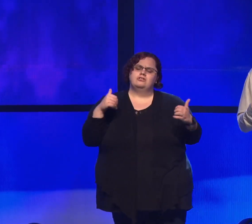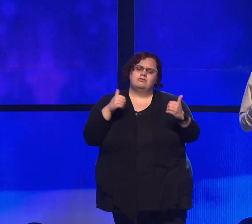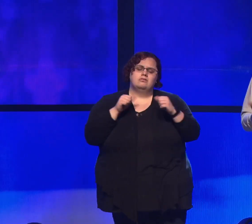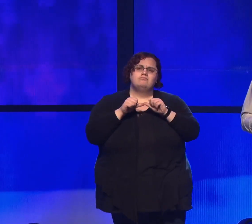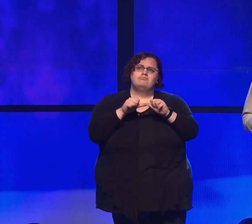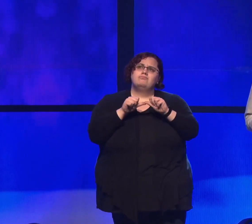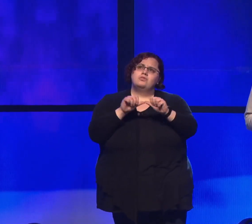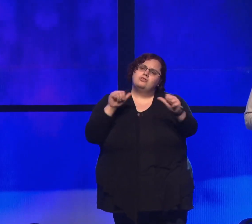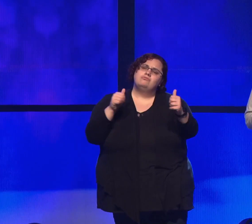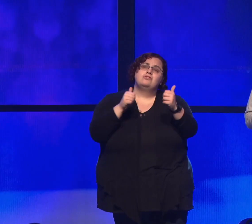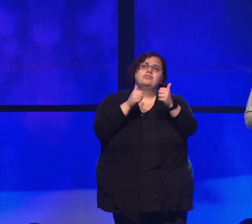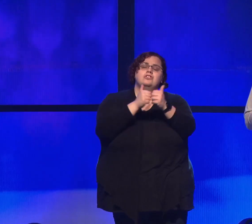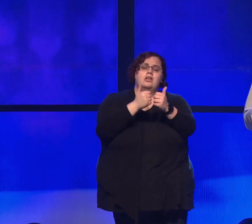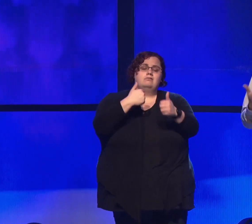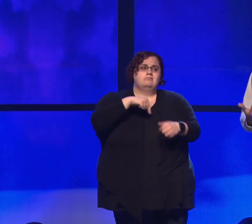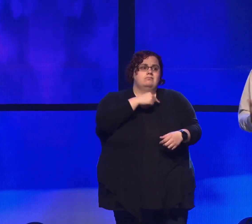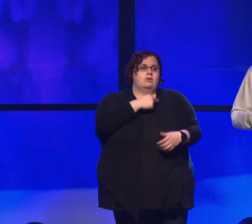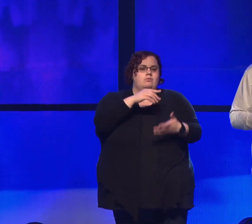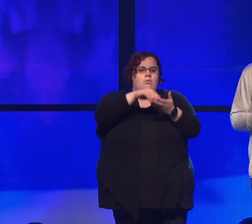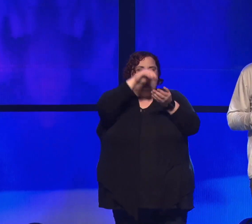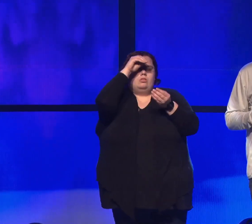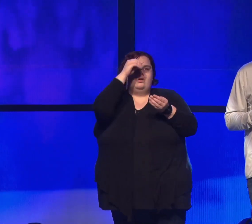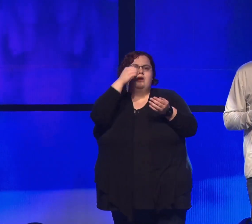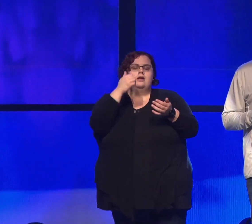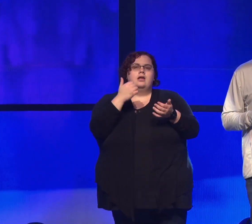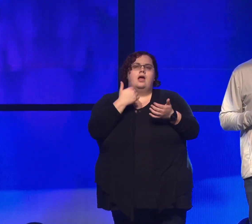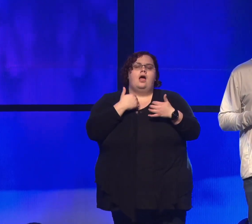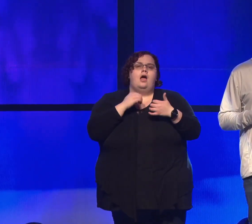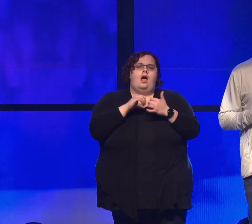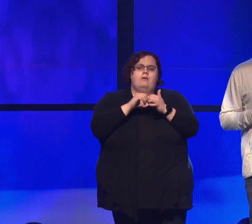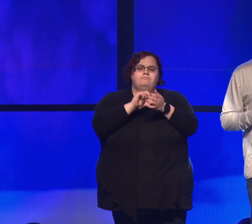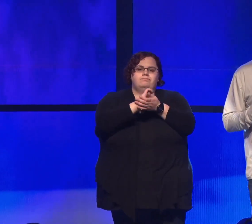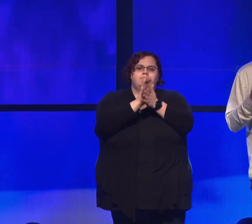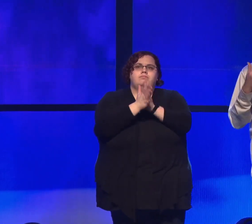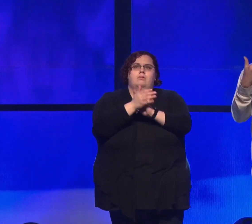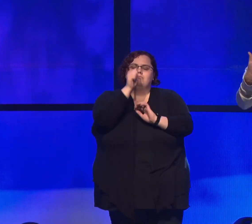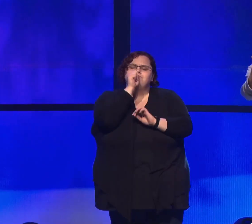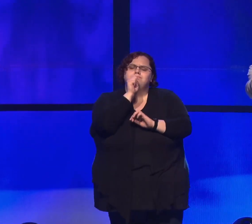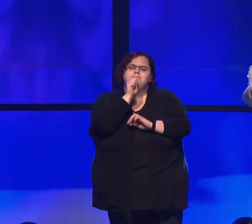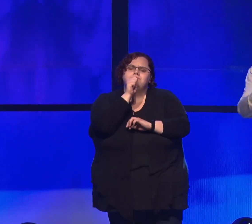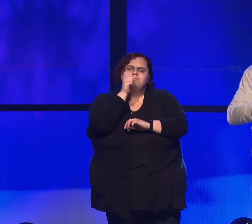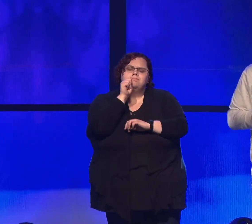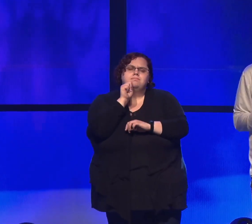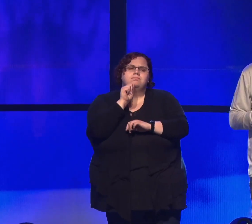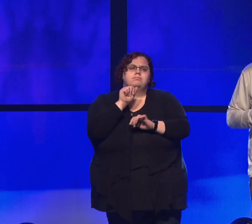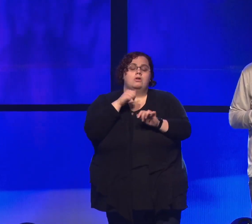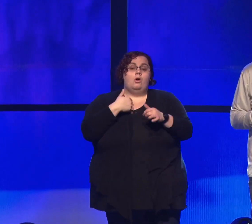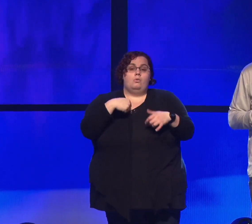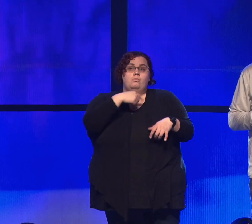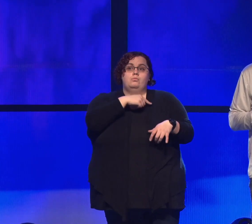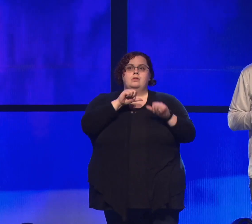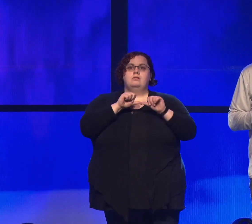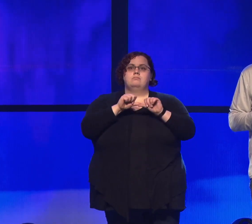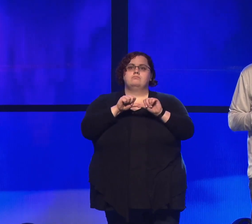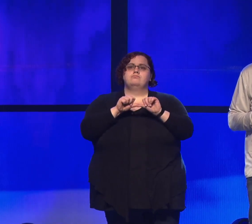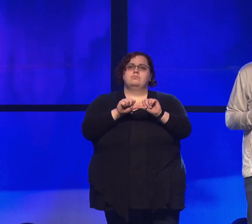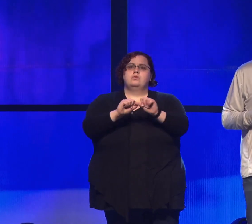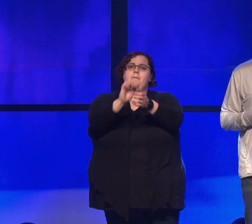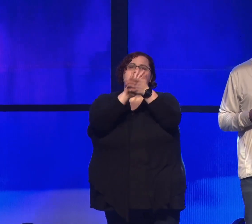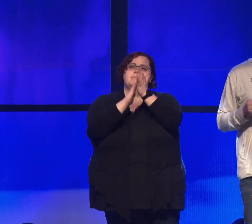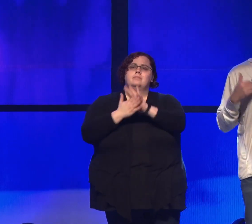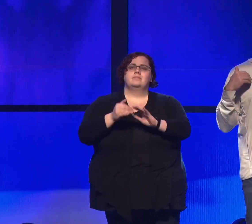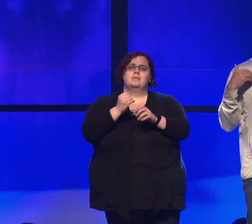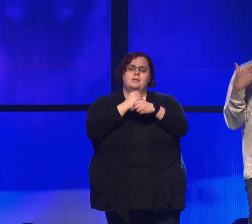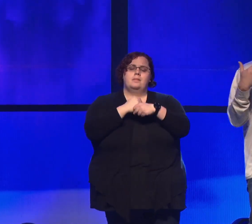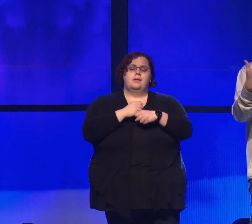us to learn how to be more resilient people so that we might continue down the peacemaking path of